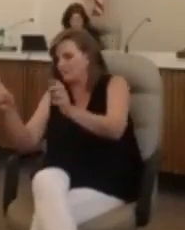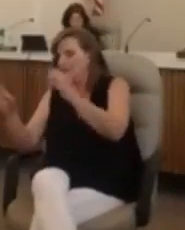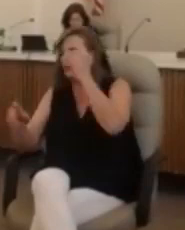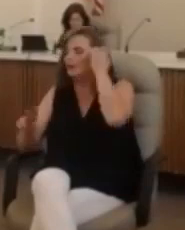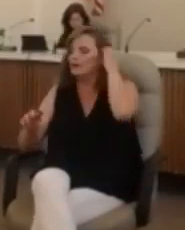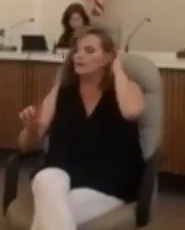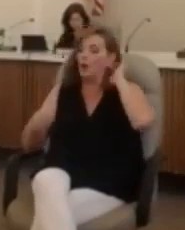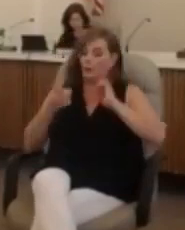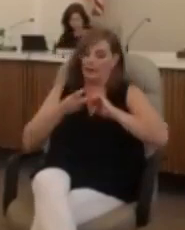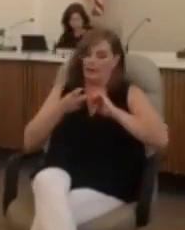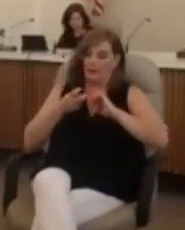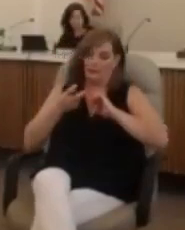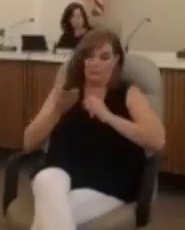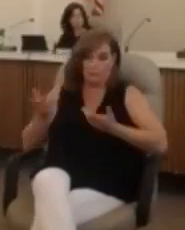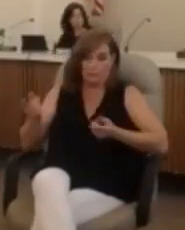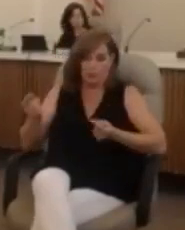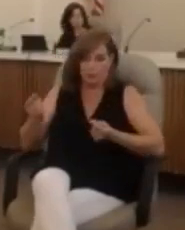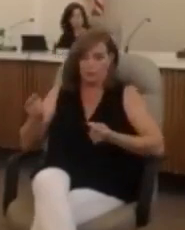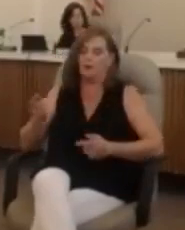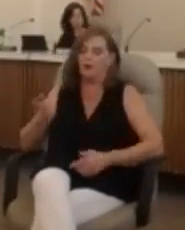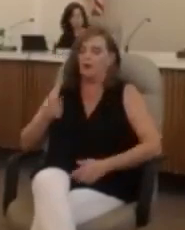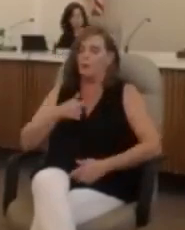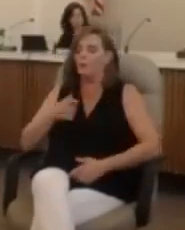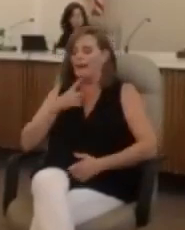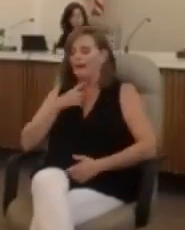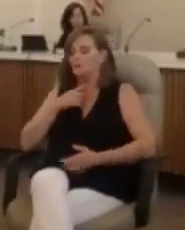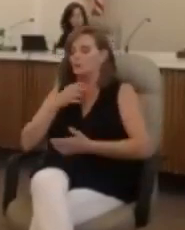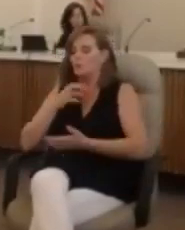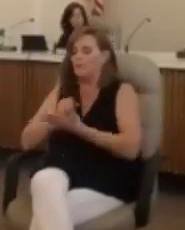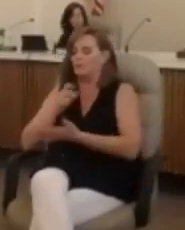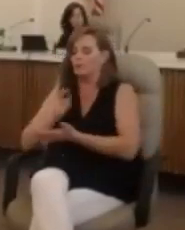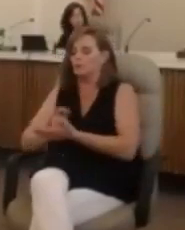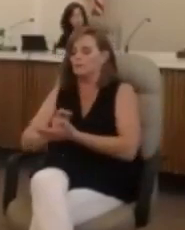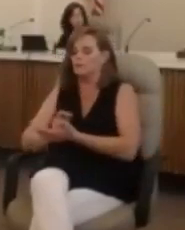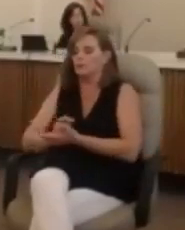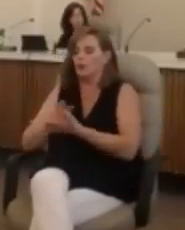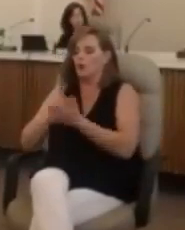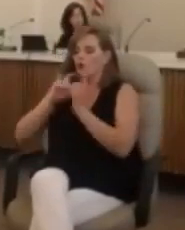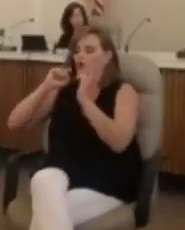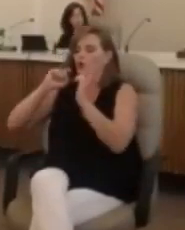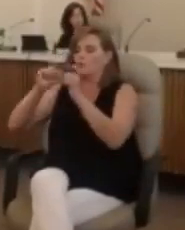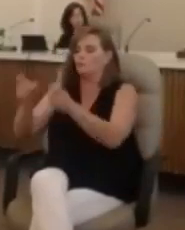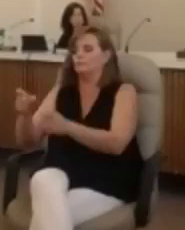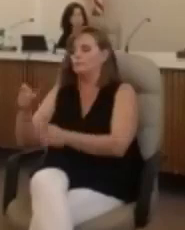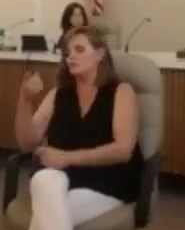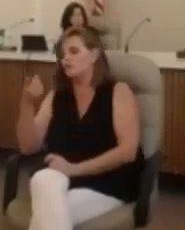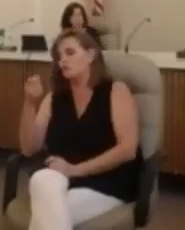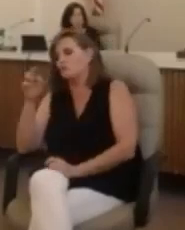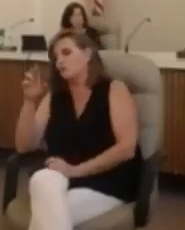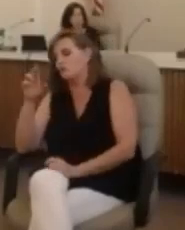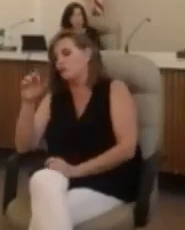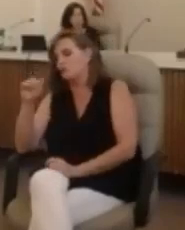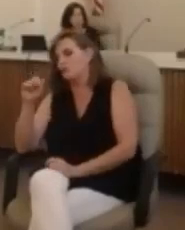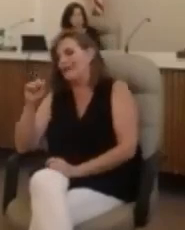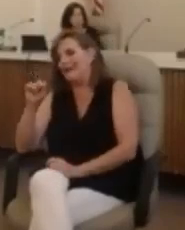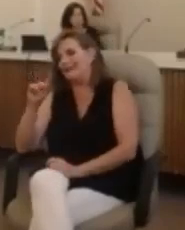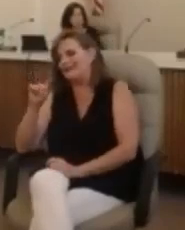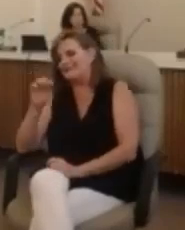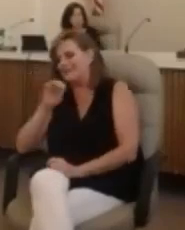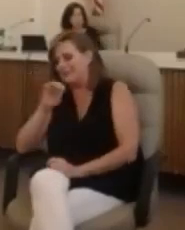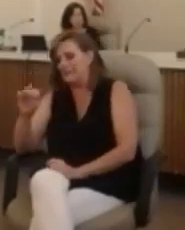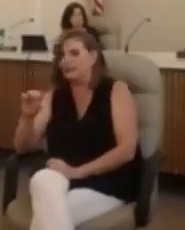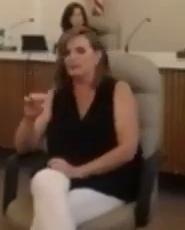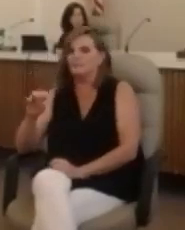approve who the grantee is, and we have a list of approved grantees. So if they